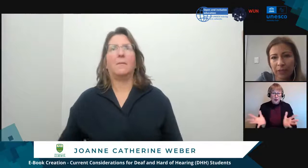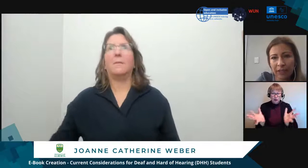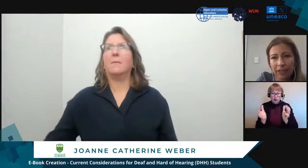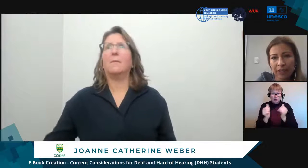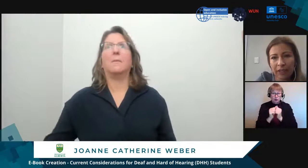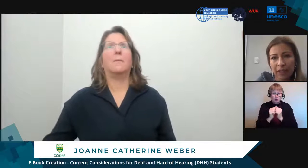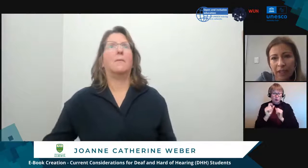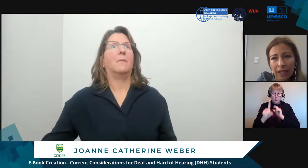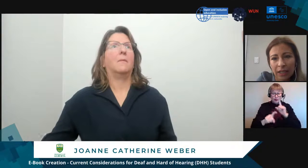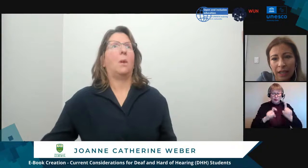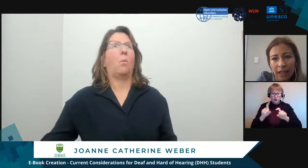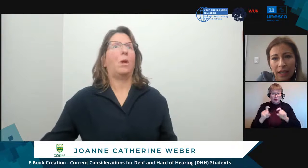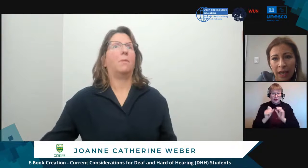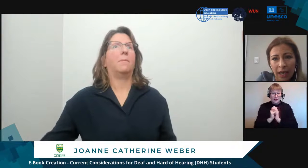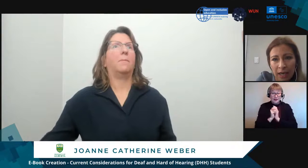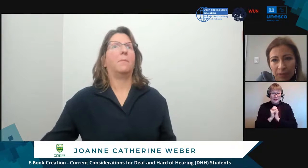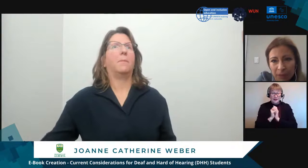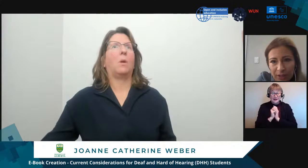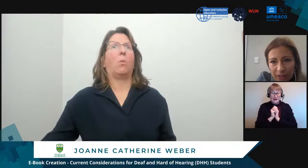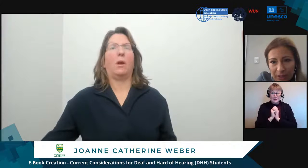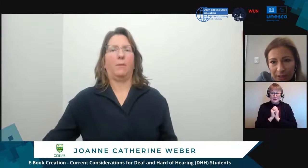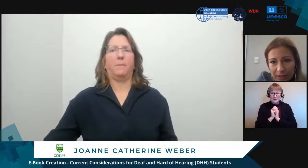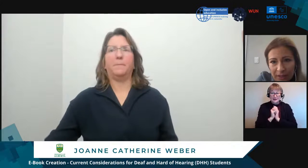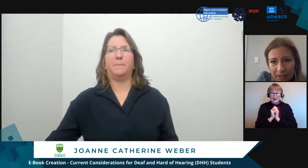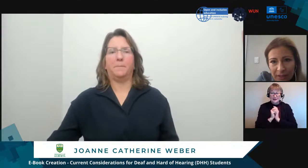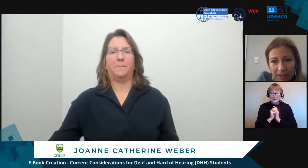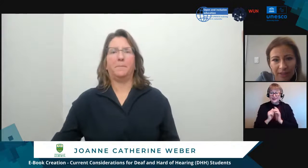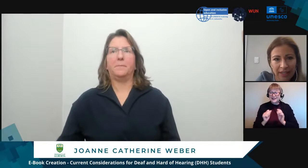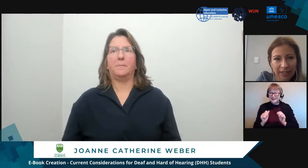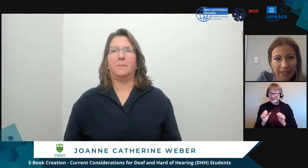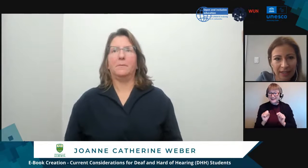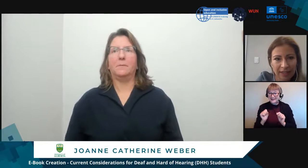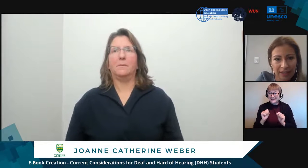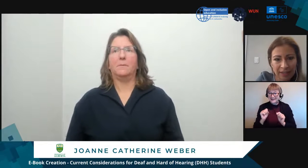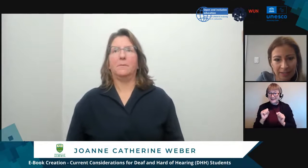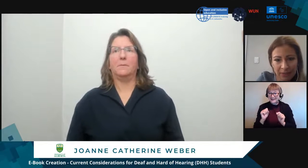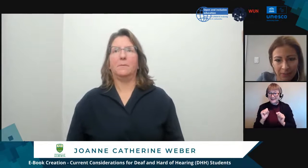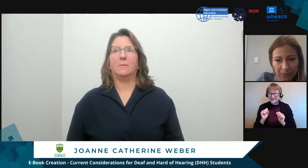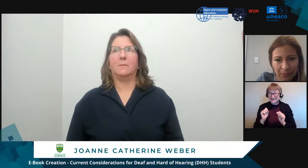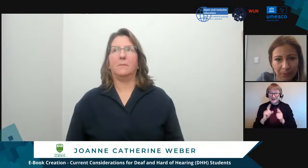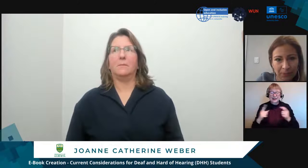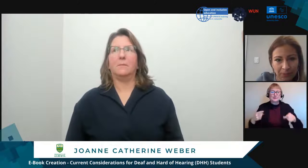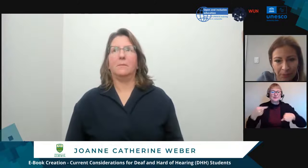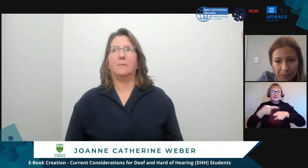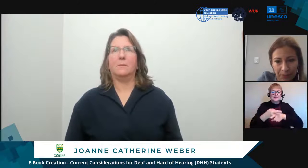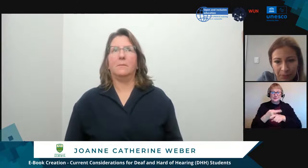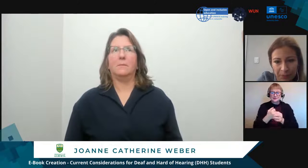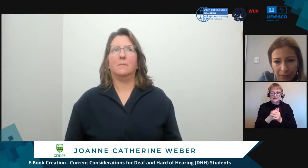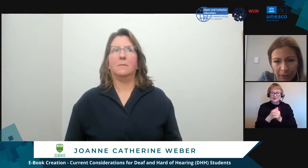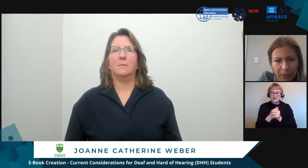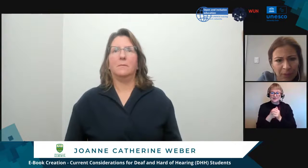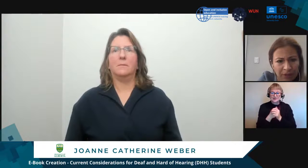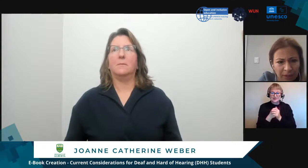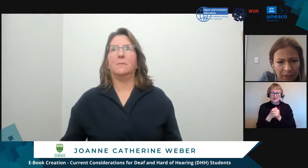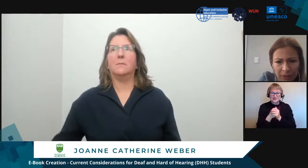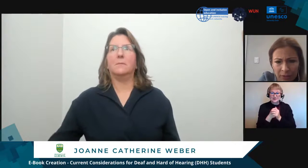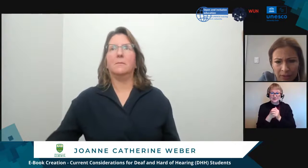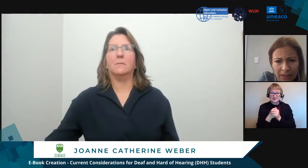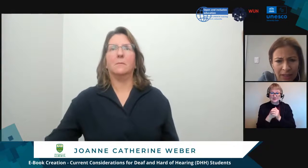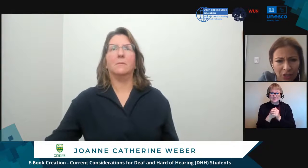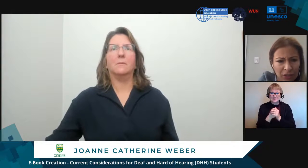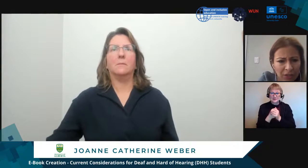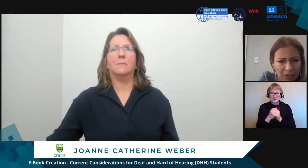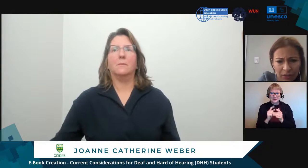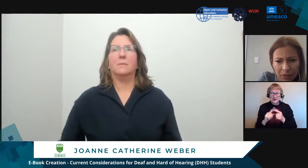while we're waiting, I'm sorry, let me. A few notes before we get started. The first is I'm hearing